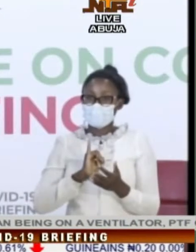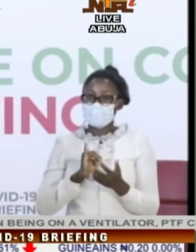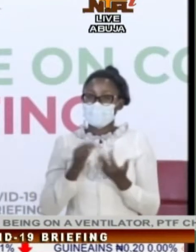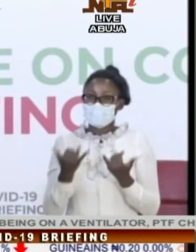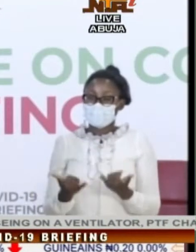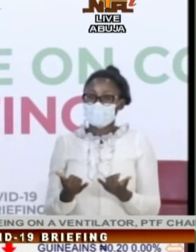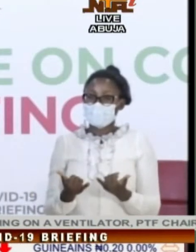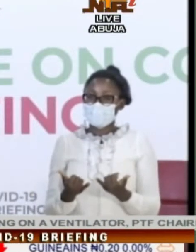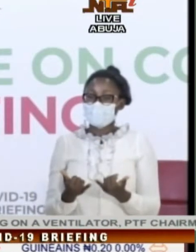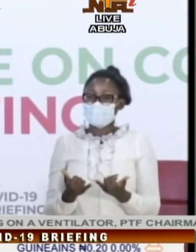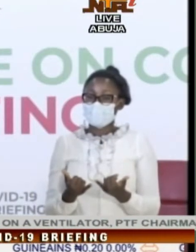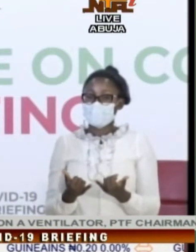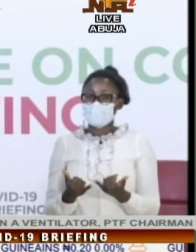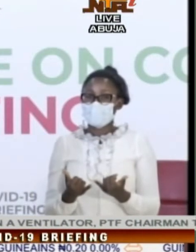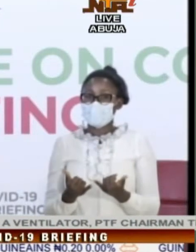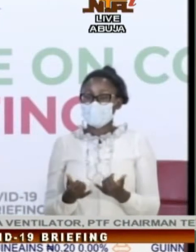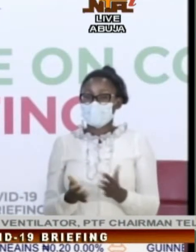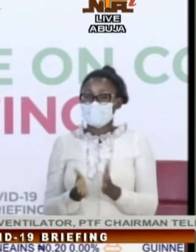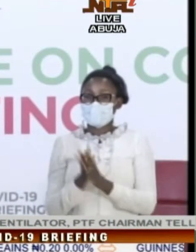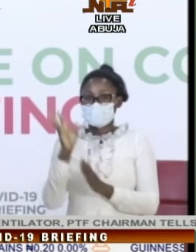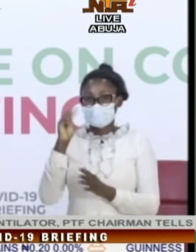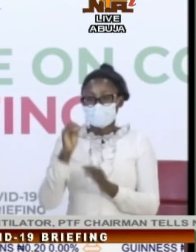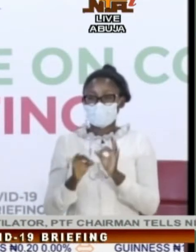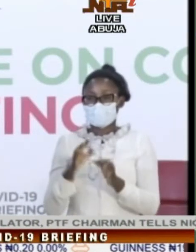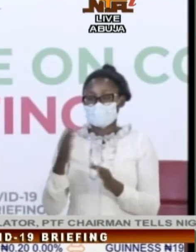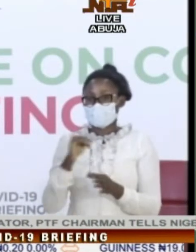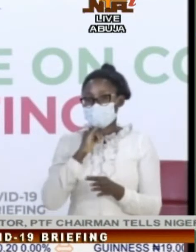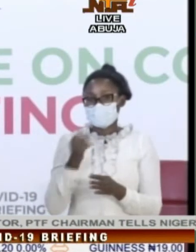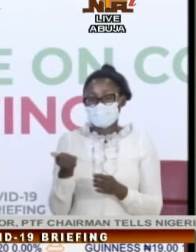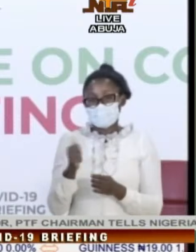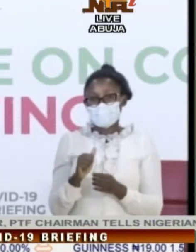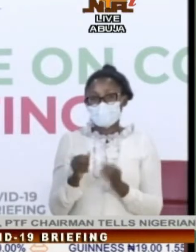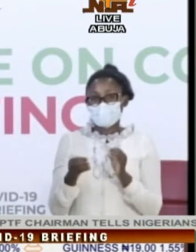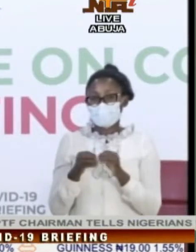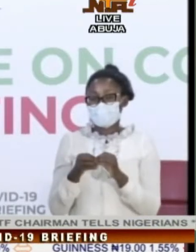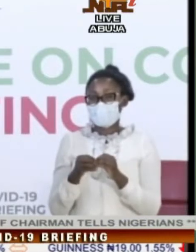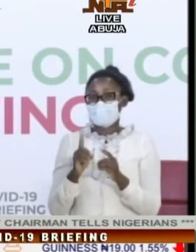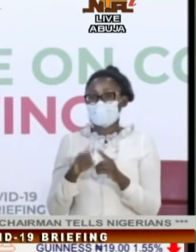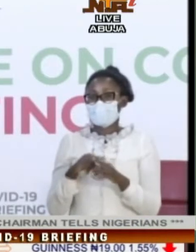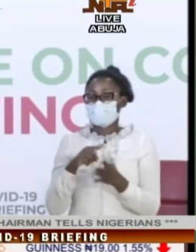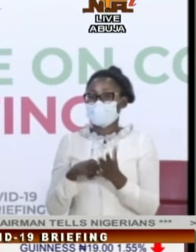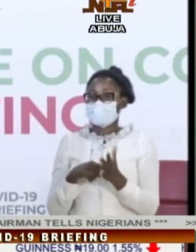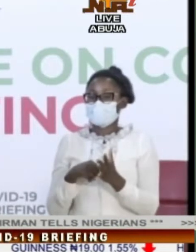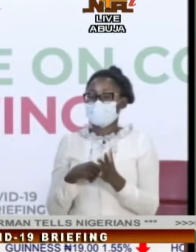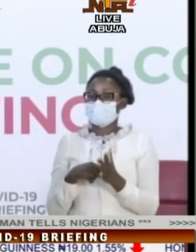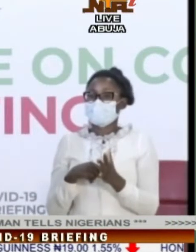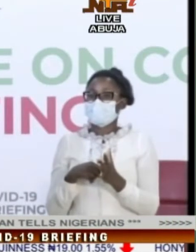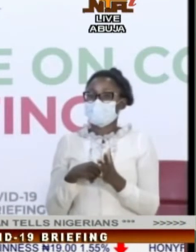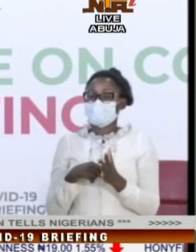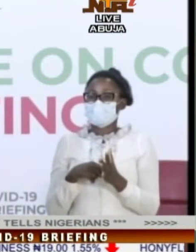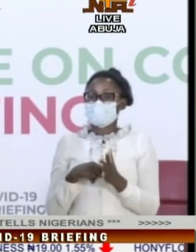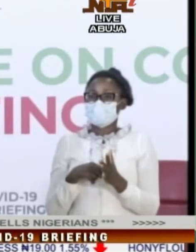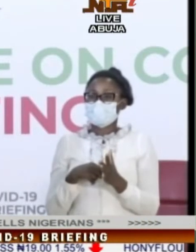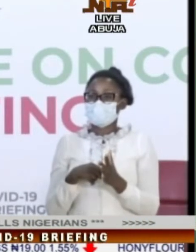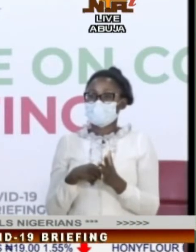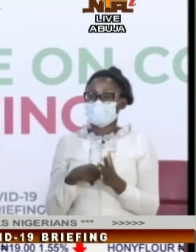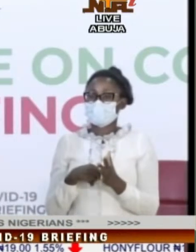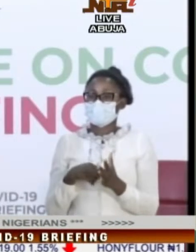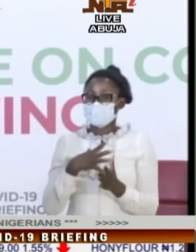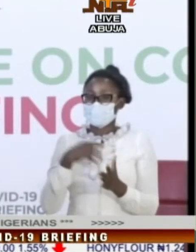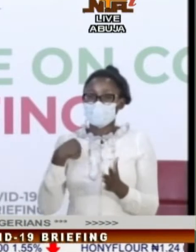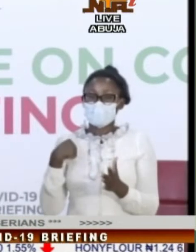are any further updates from our ministers, you will take that, and thereafter we will